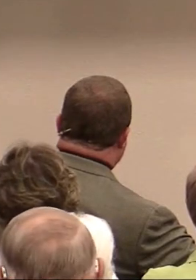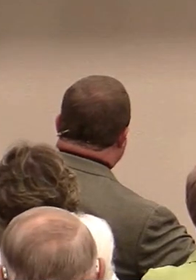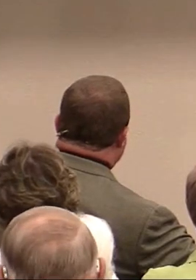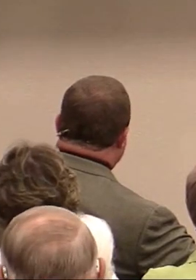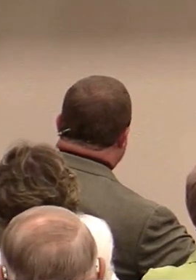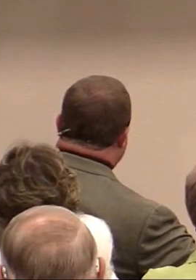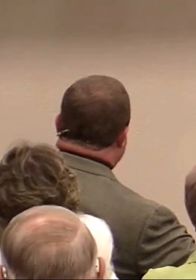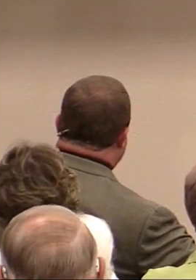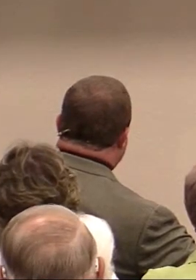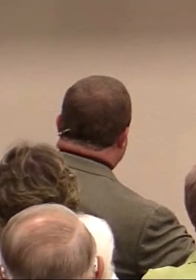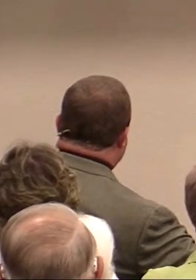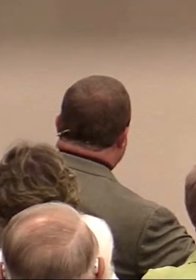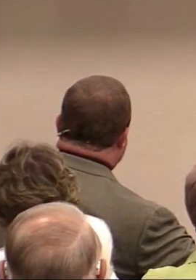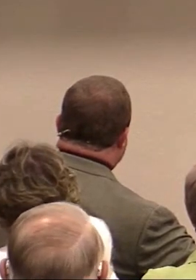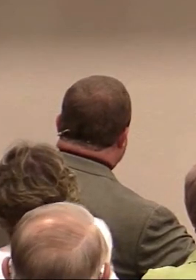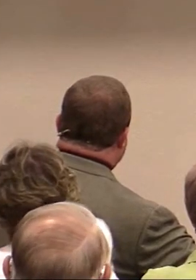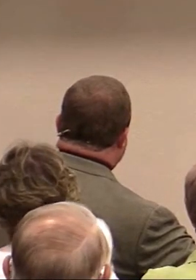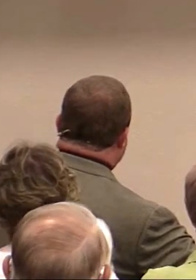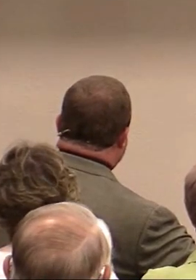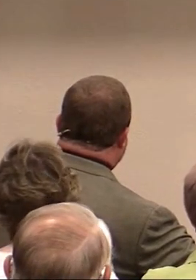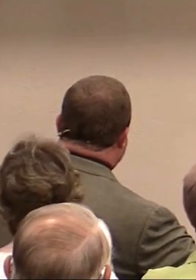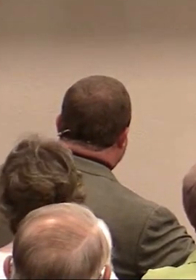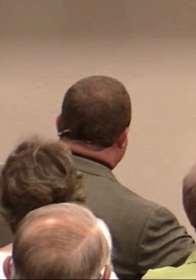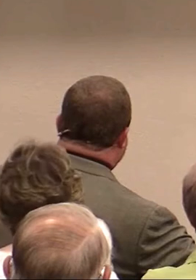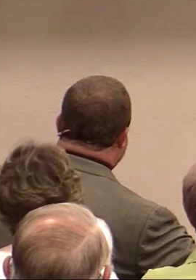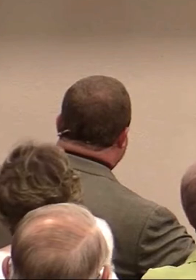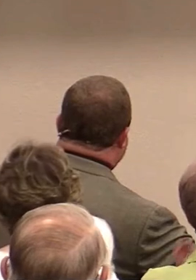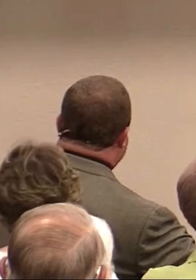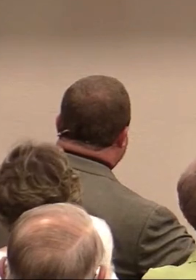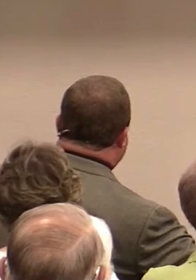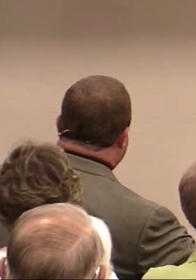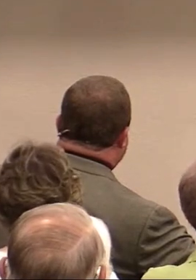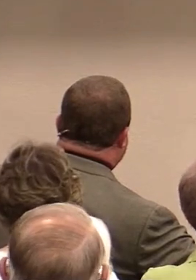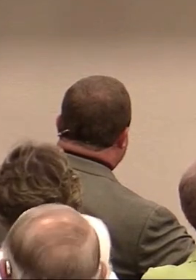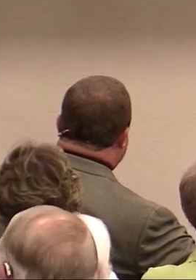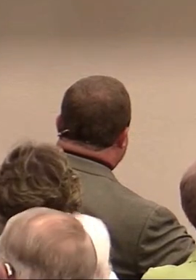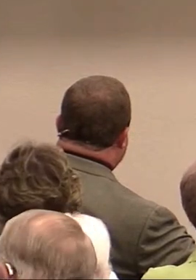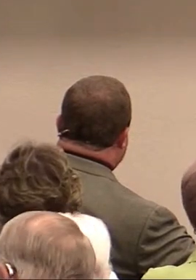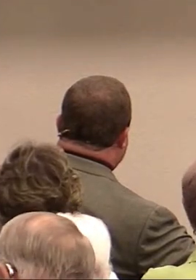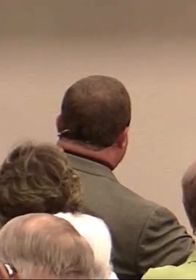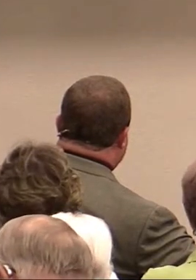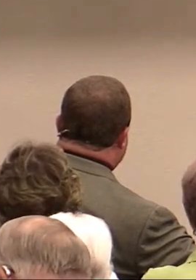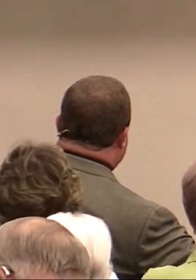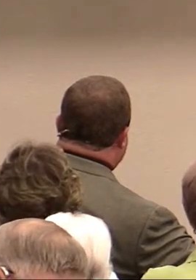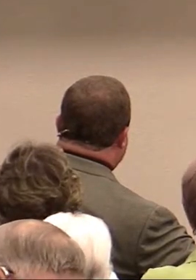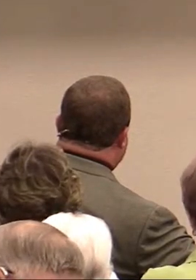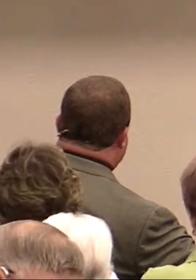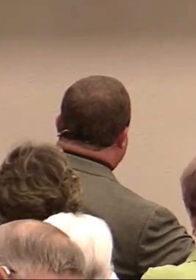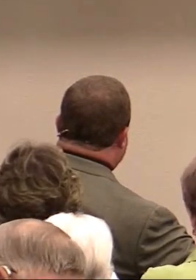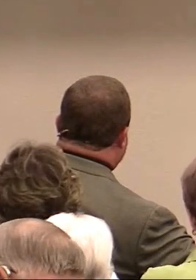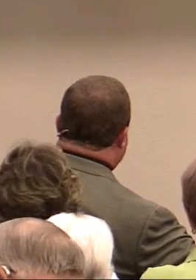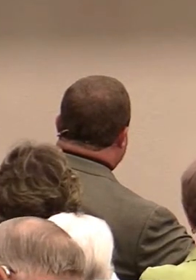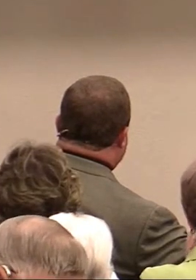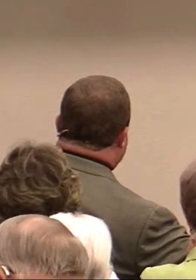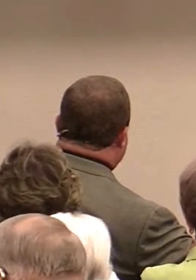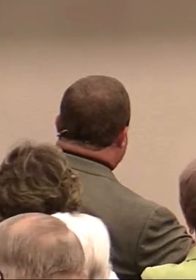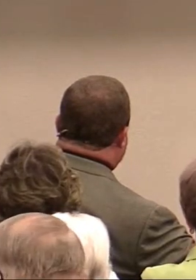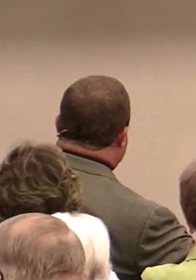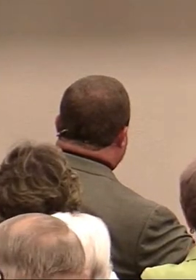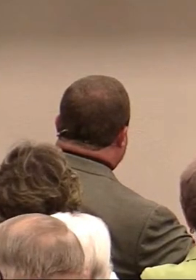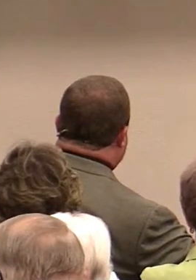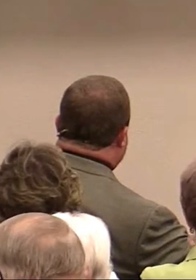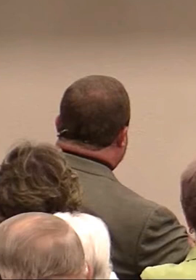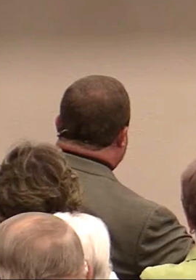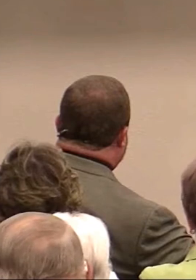Ukraine. And that is where I first met Chris in the year 2000. Chris served as